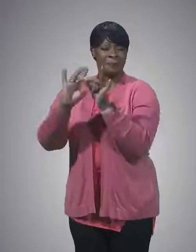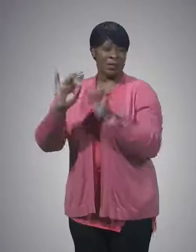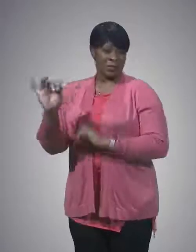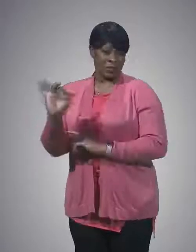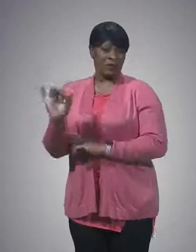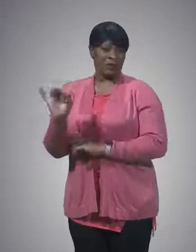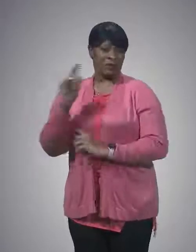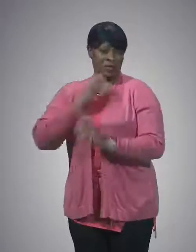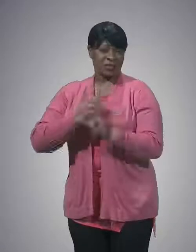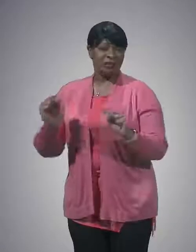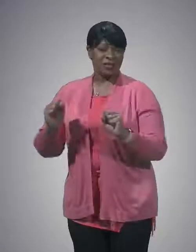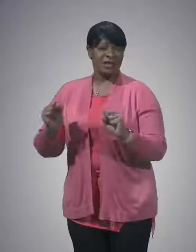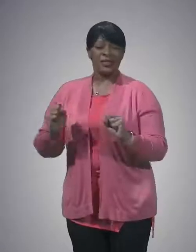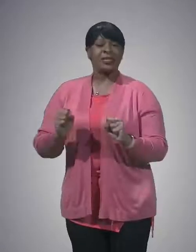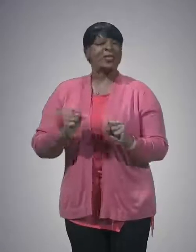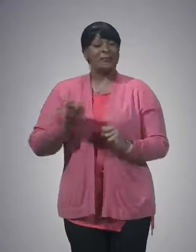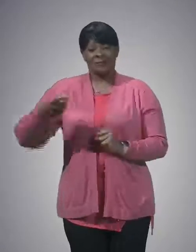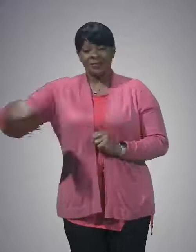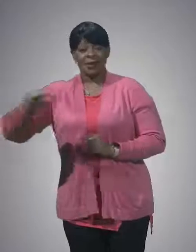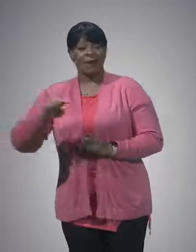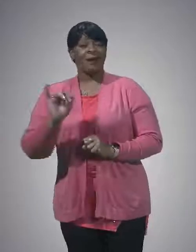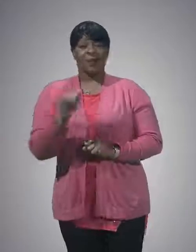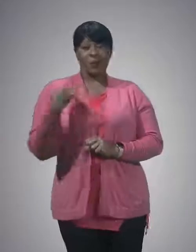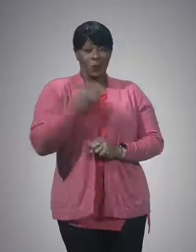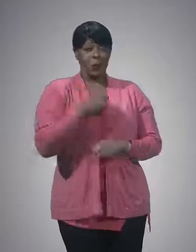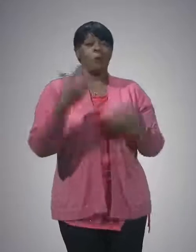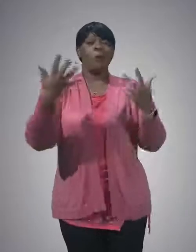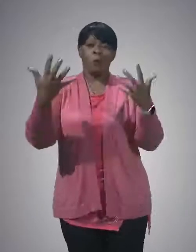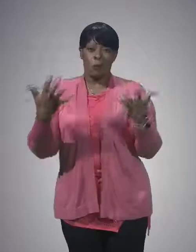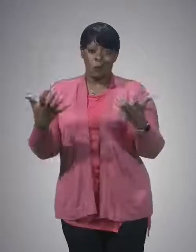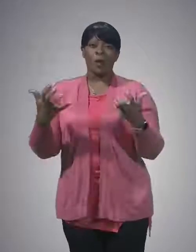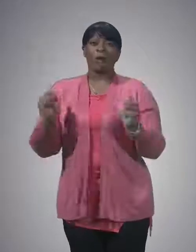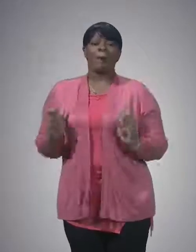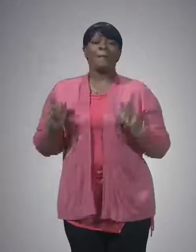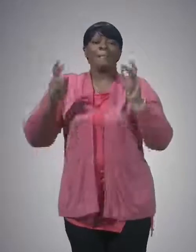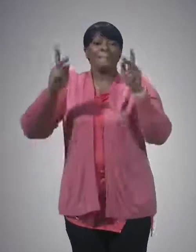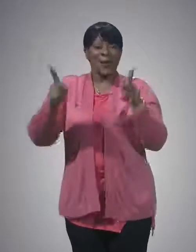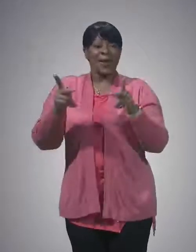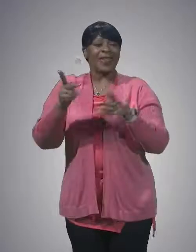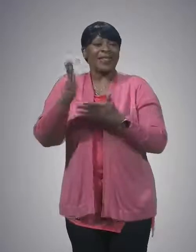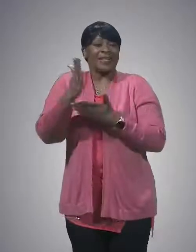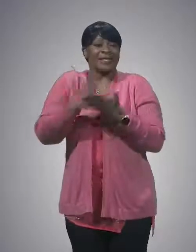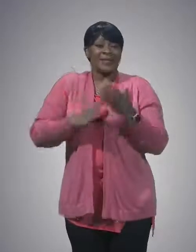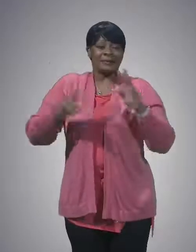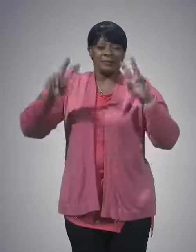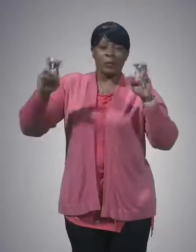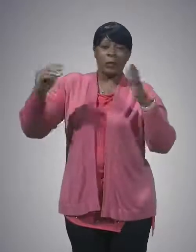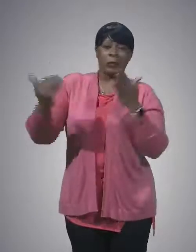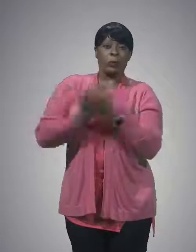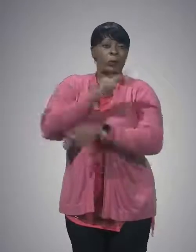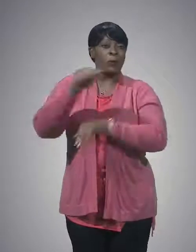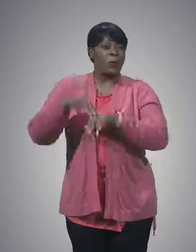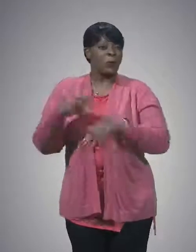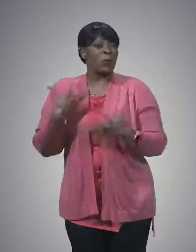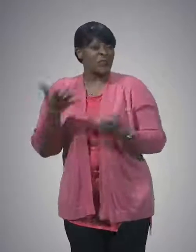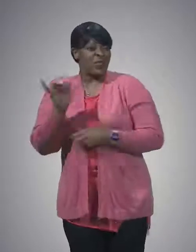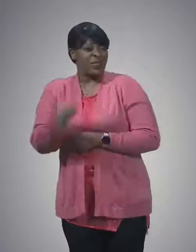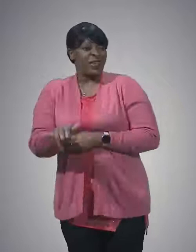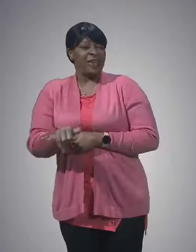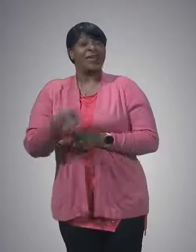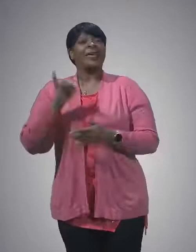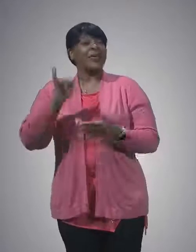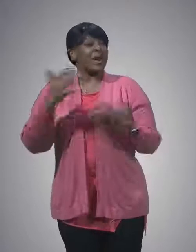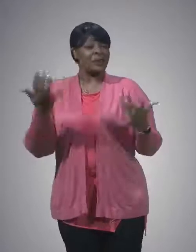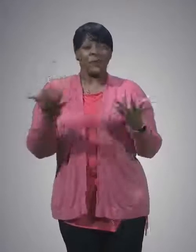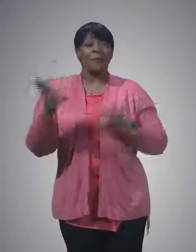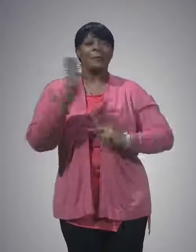message. They, as much as we, want to get back to some semblance of a new normal, and part of that is